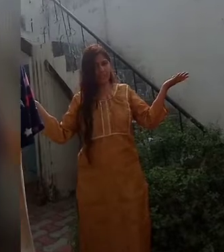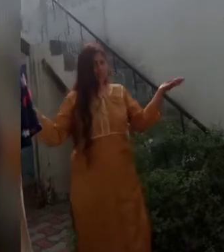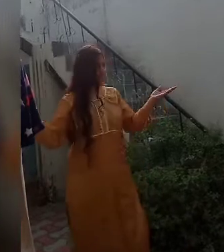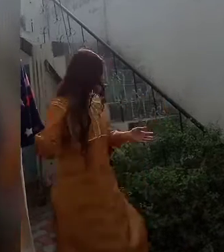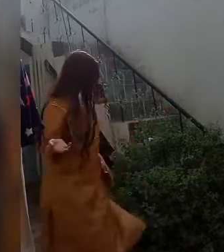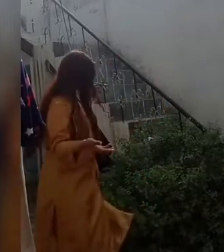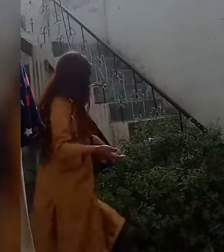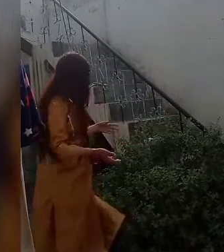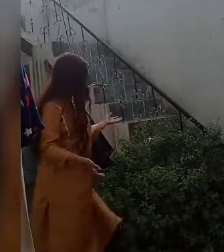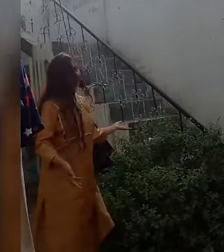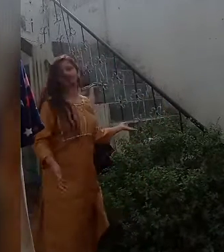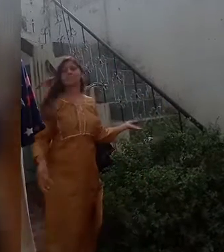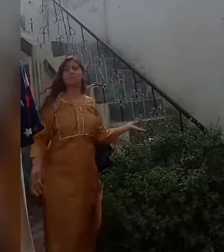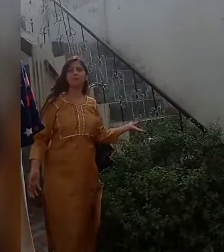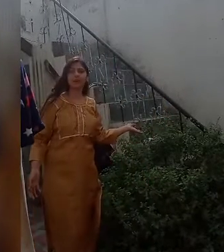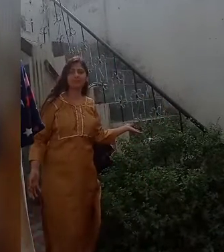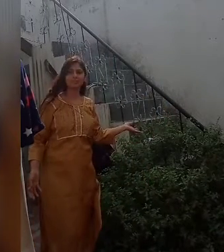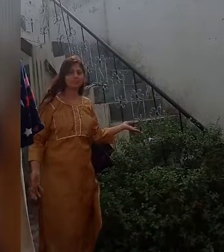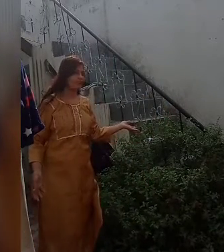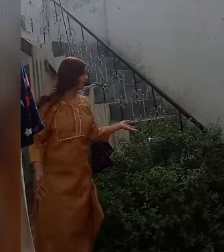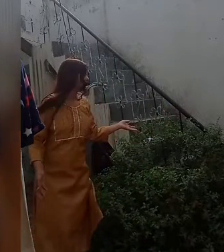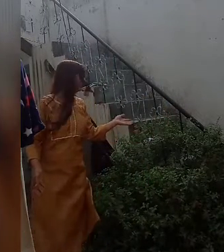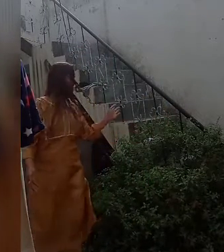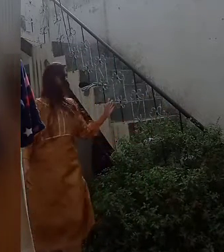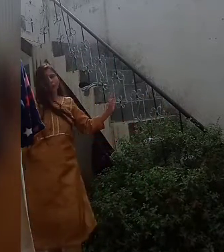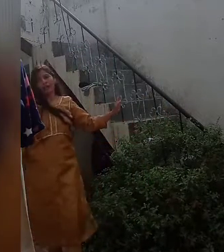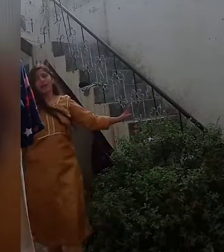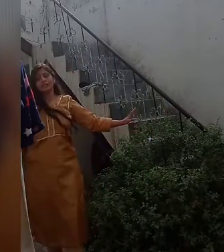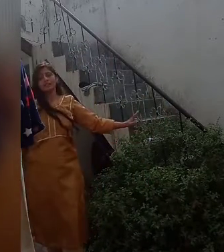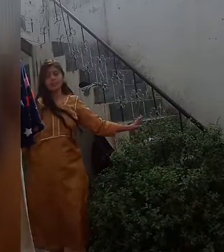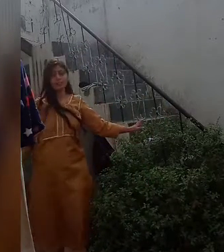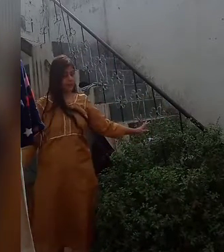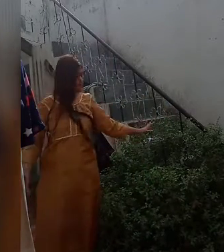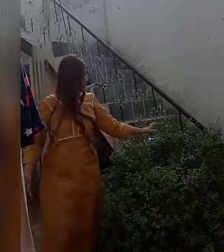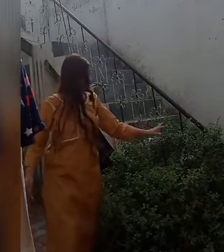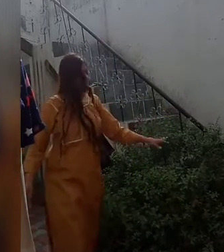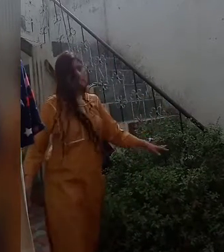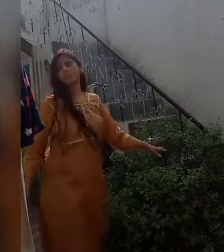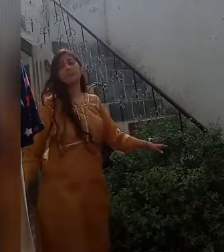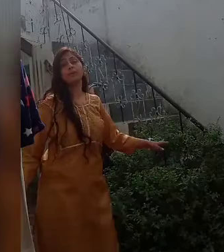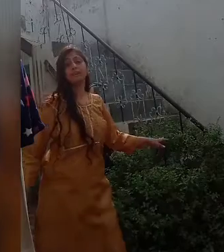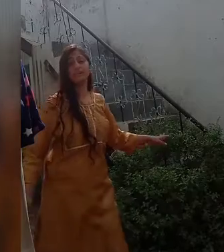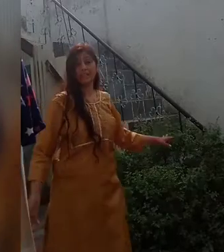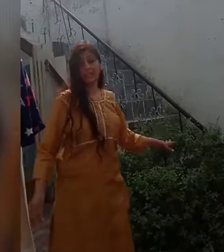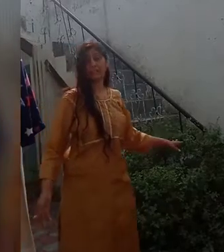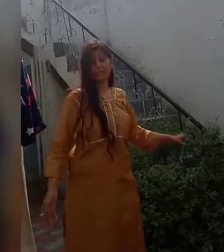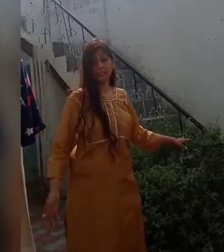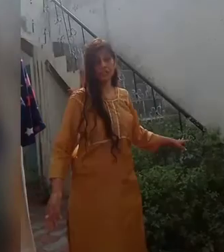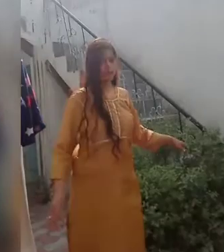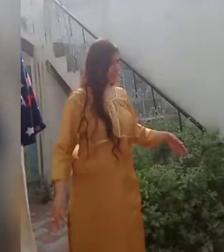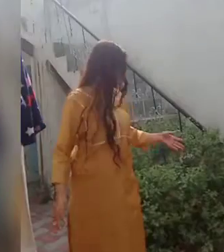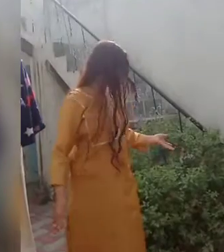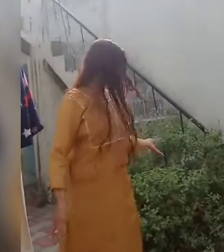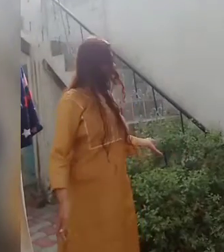For example, this plant. This plant never become get into its original